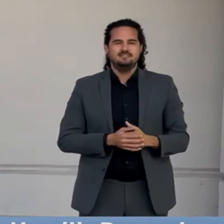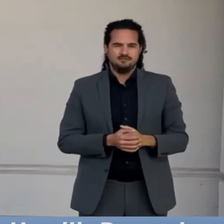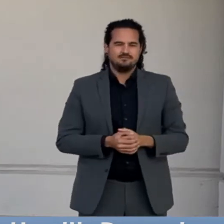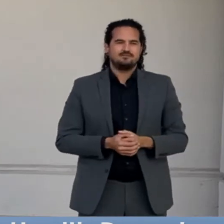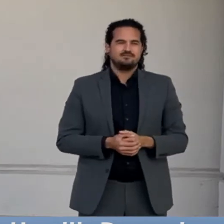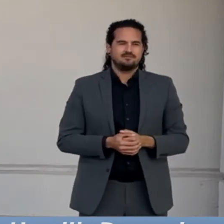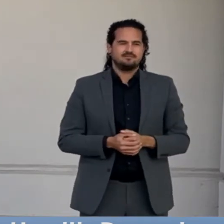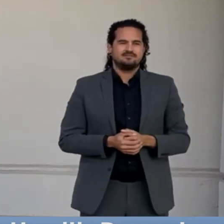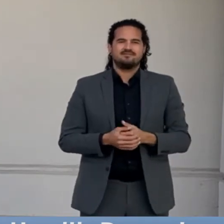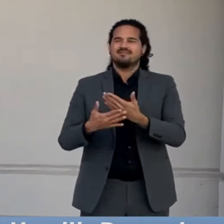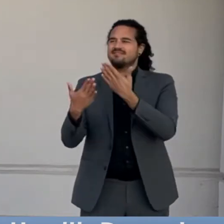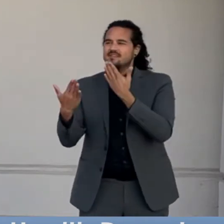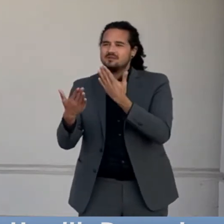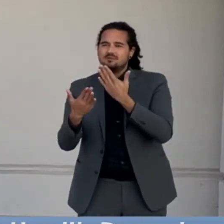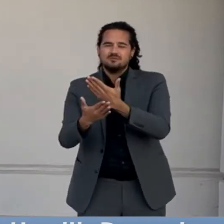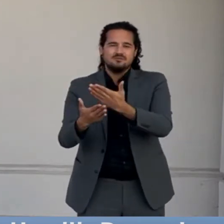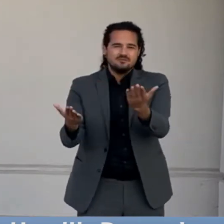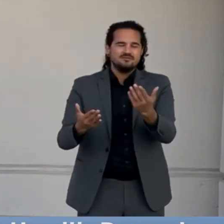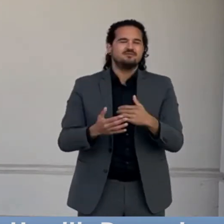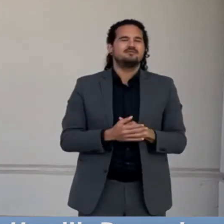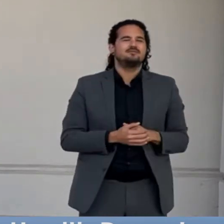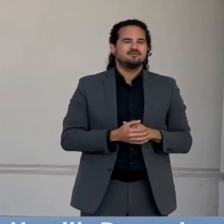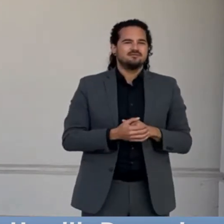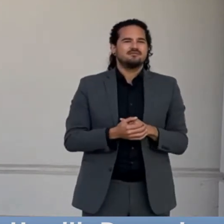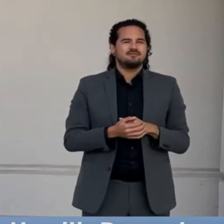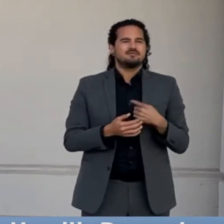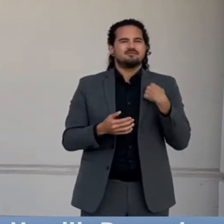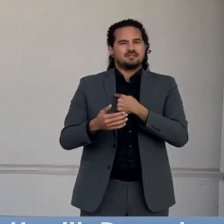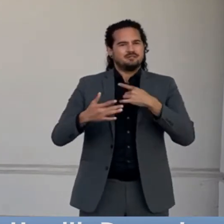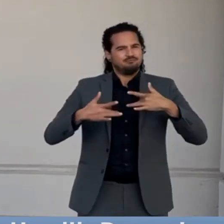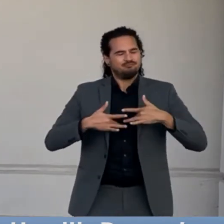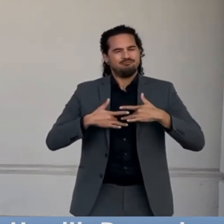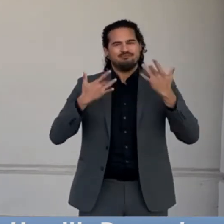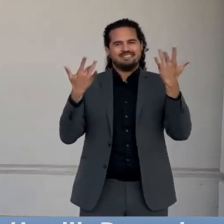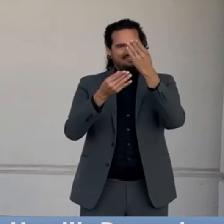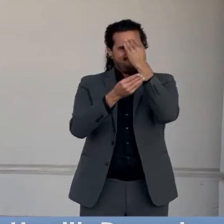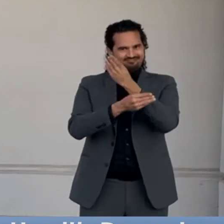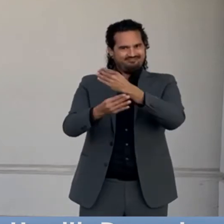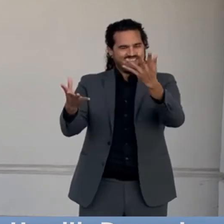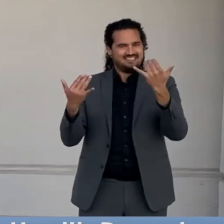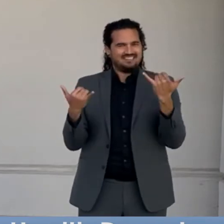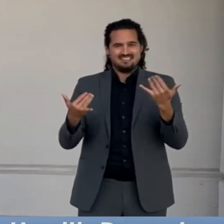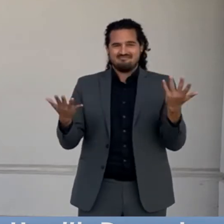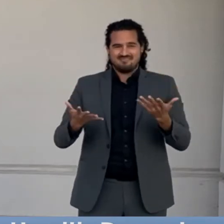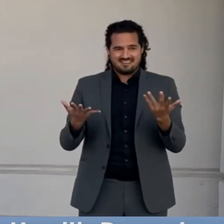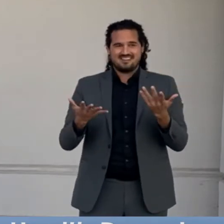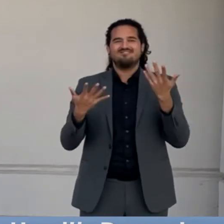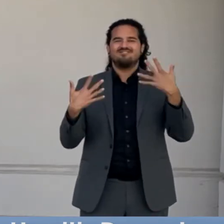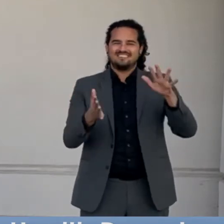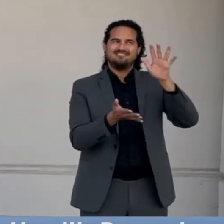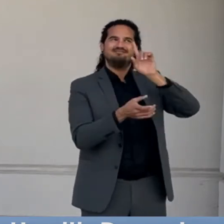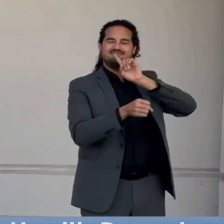Thank you. Well, we are really thrilled today because we will be receiving our first